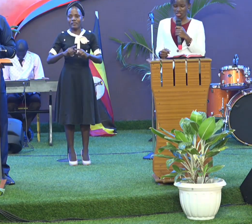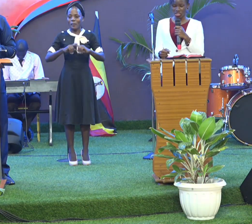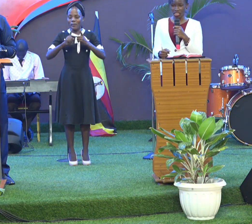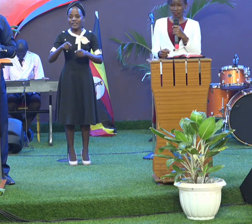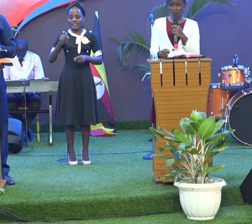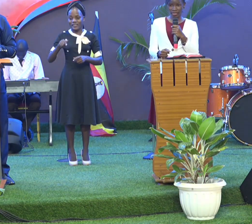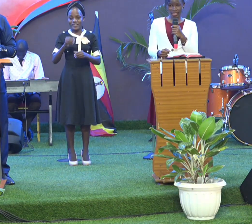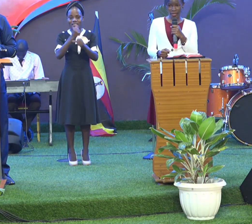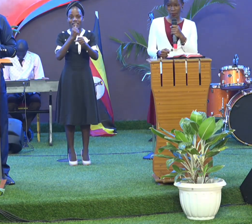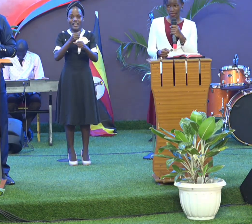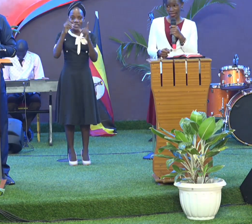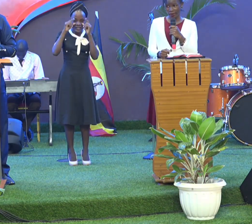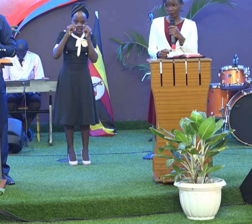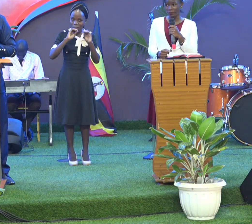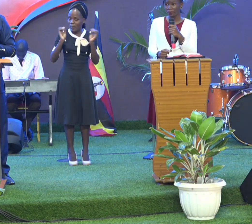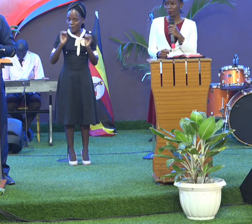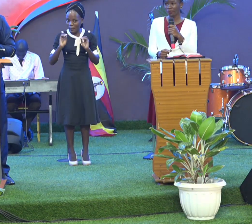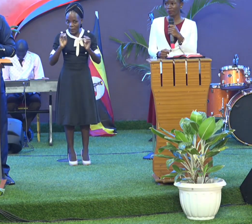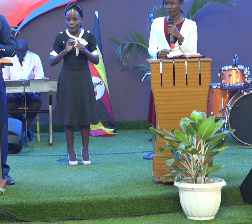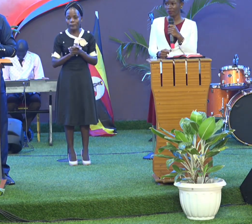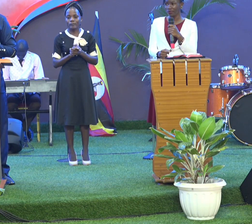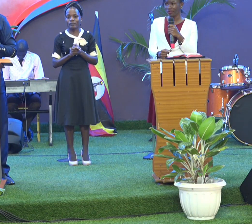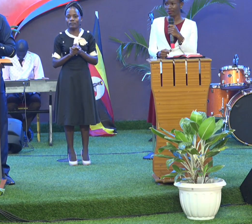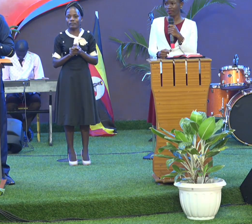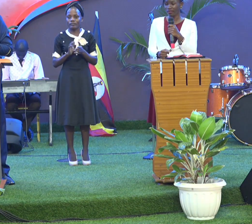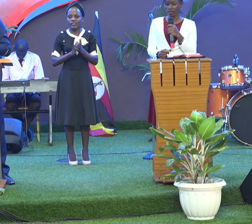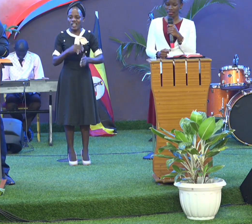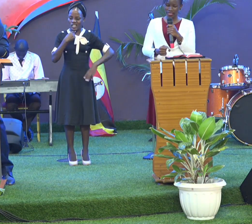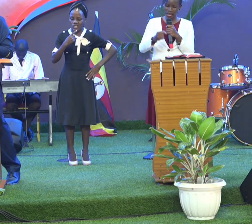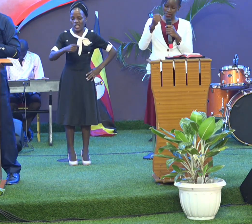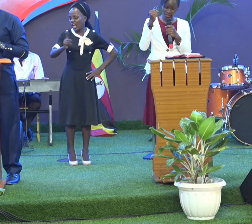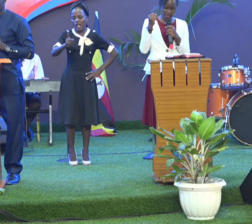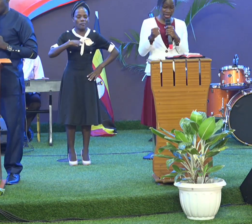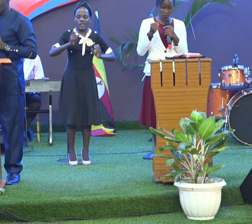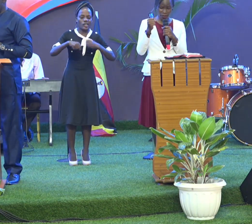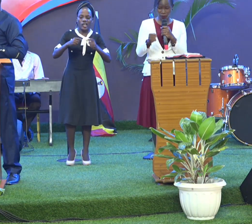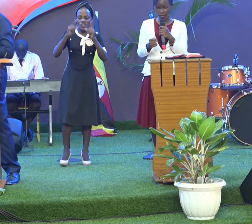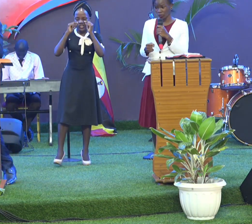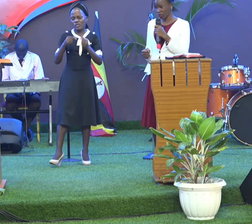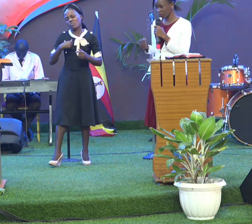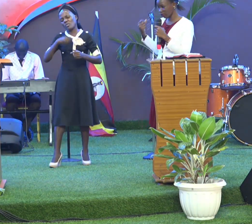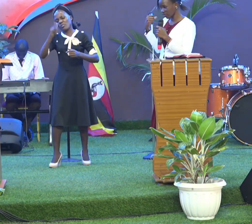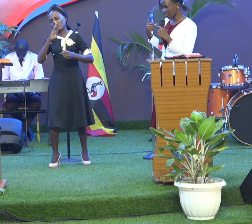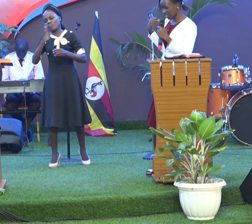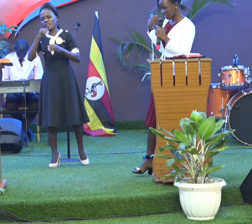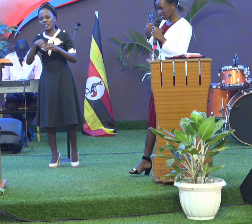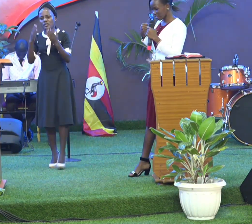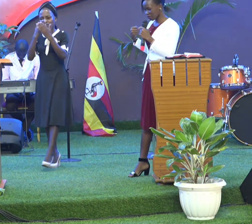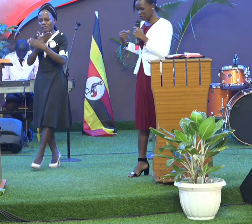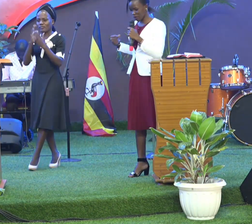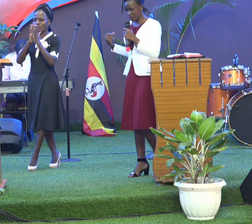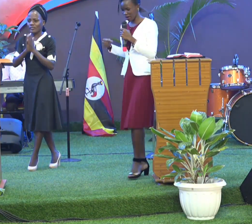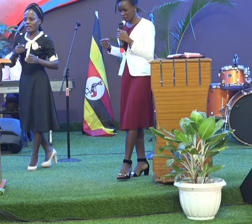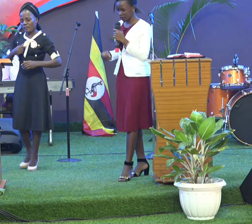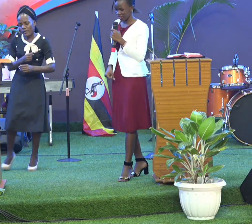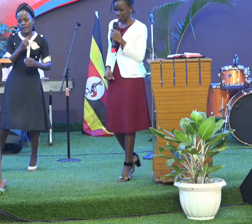bye. And she didn't give Mr. Sleep her time. N'agamba nja kulwanyisa. And she said, I'm going to fight with you. Kansabenga ntambula. Let